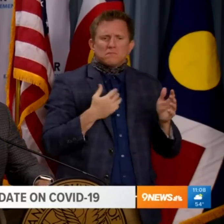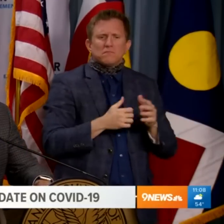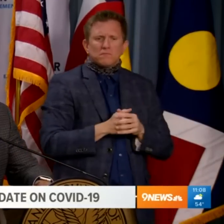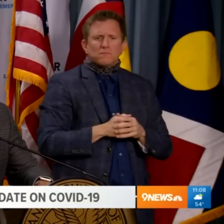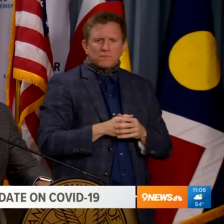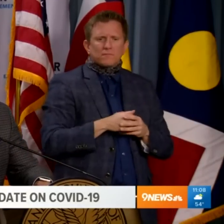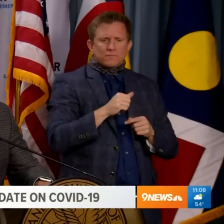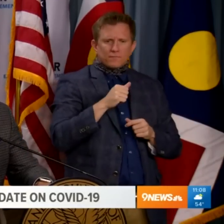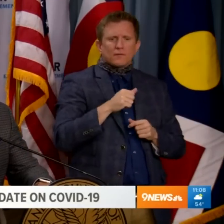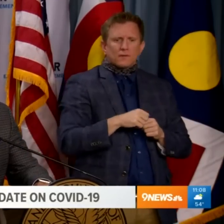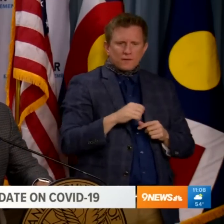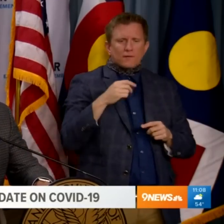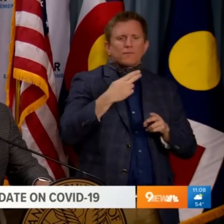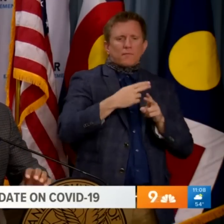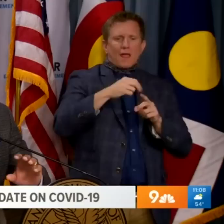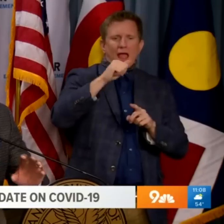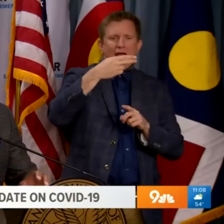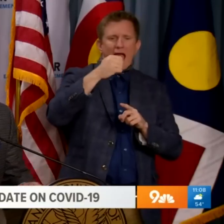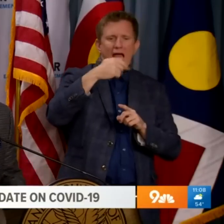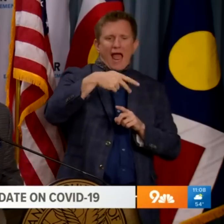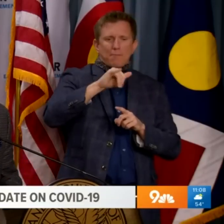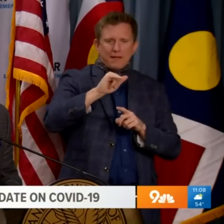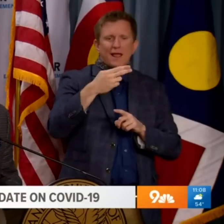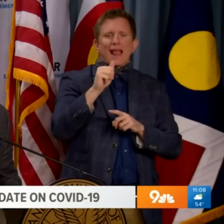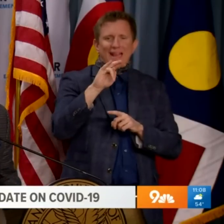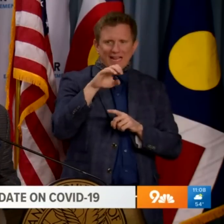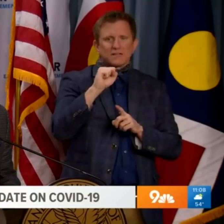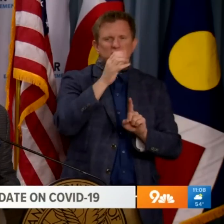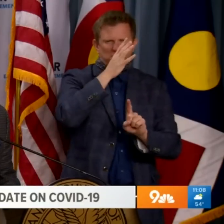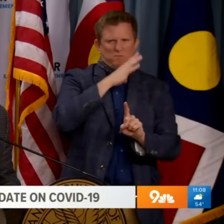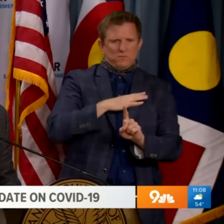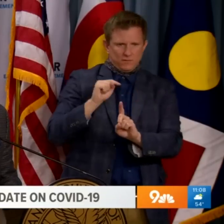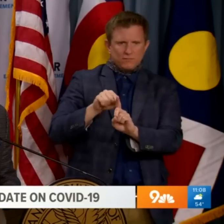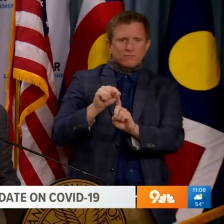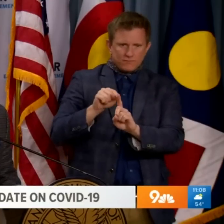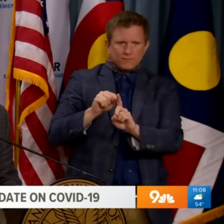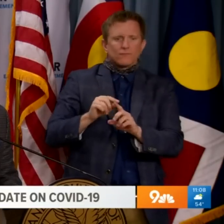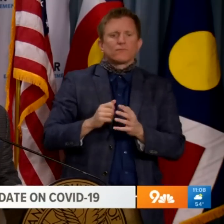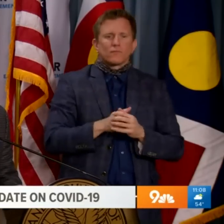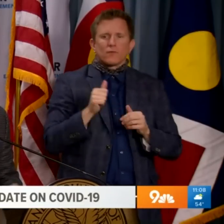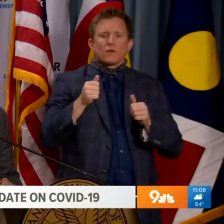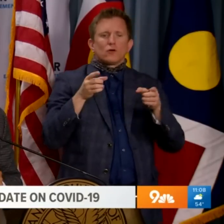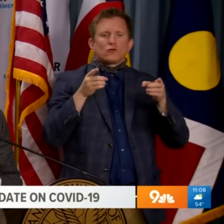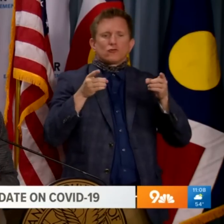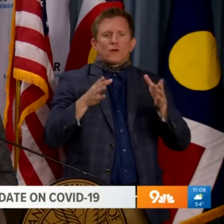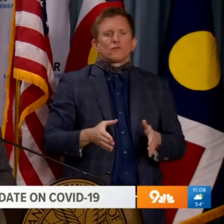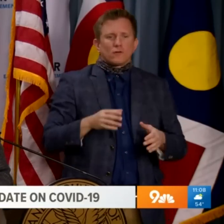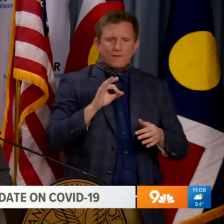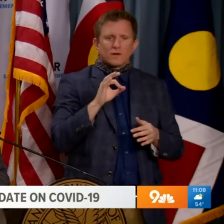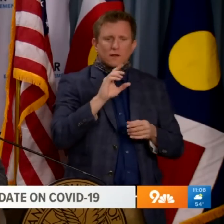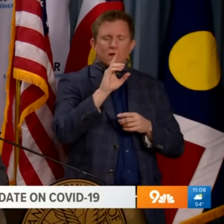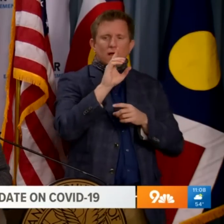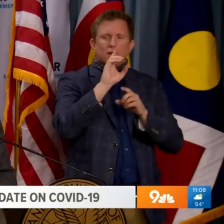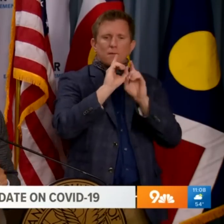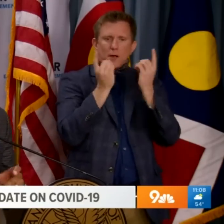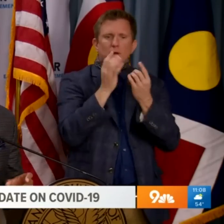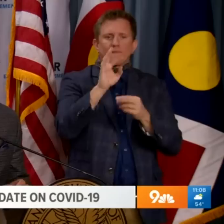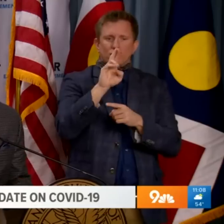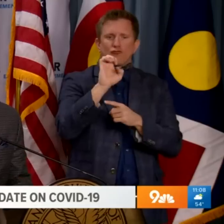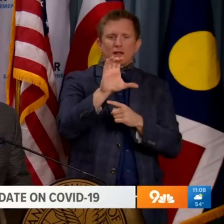also loosening others. As of Wednesday, all city-operated golf courses will reopen to the public, weather permitting, with